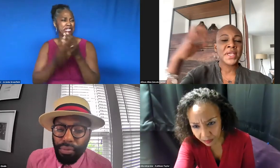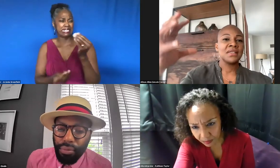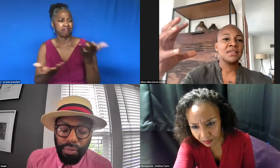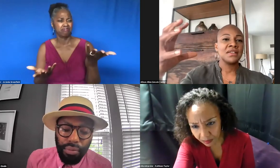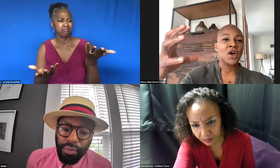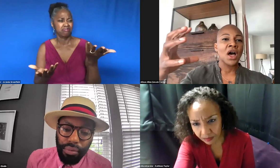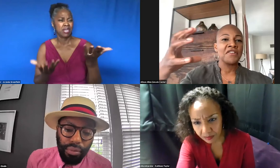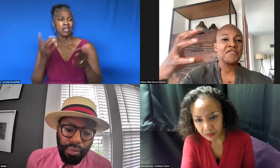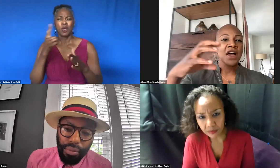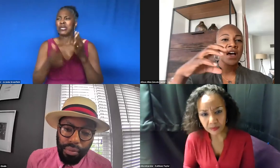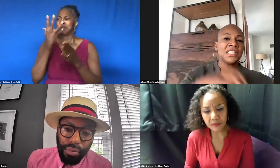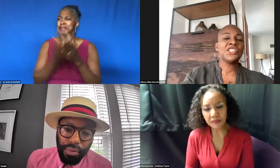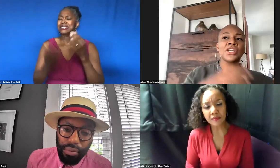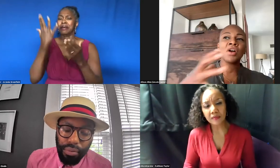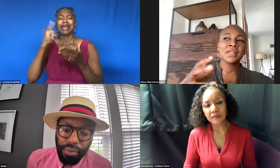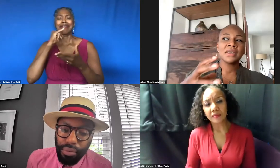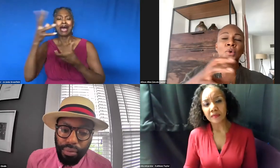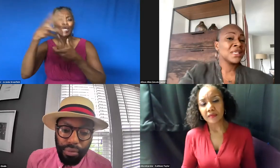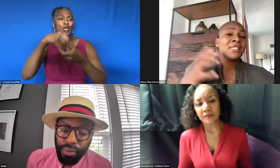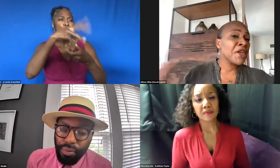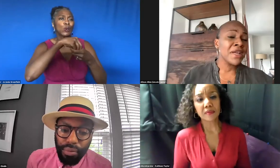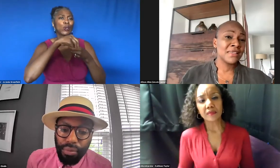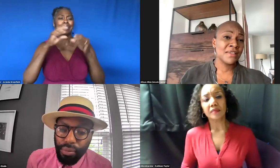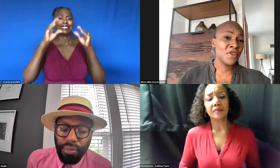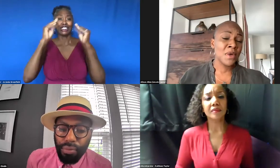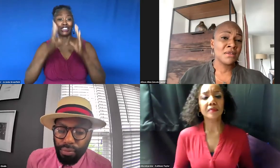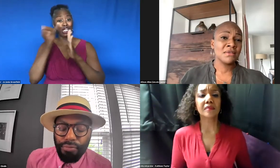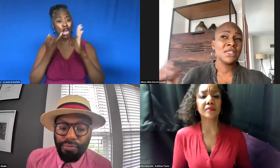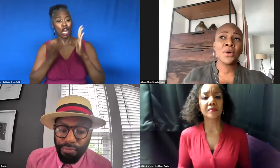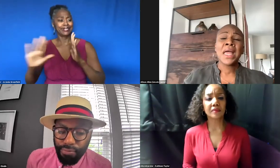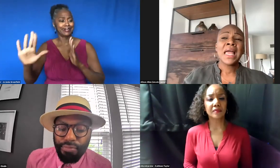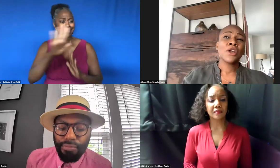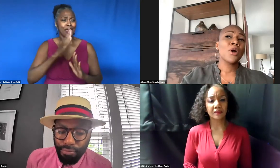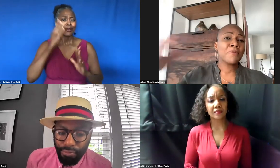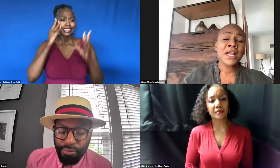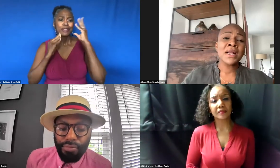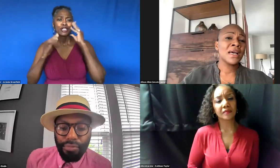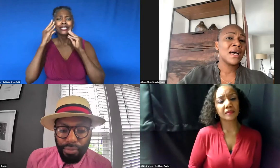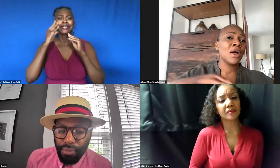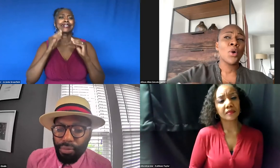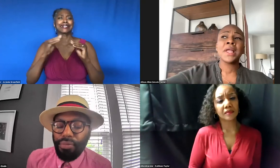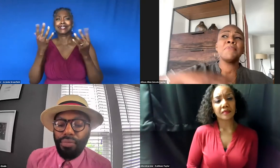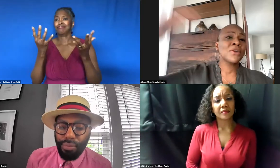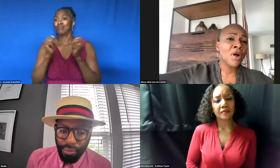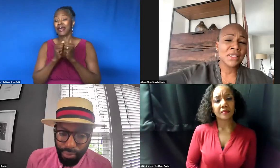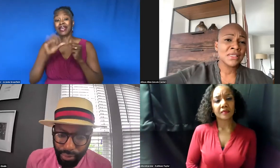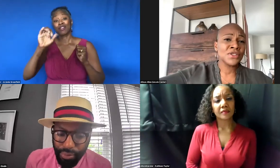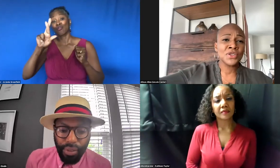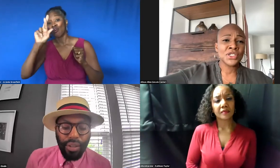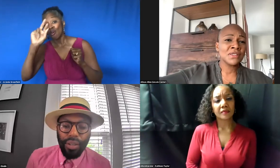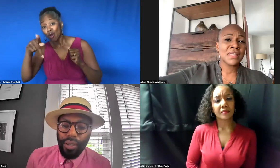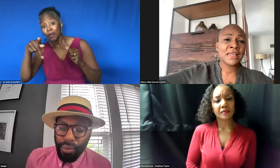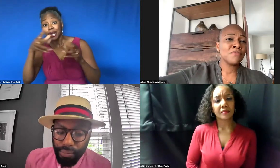the voices of teaching artists, or the experience, if you will, you know, in corporate America or in bigger